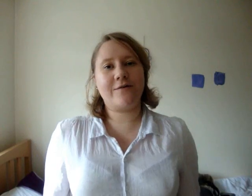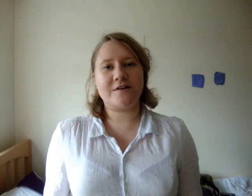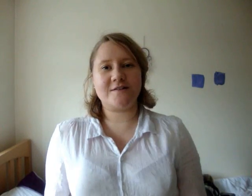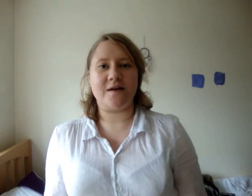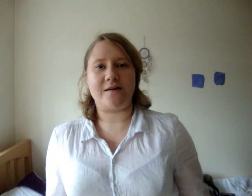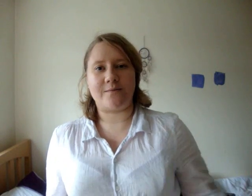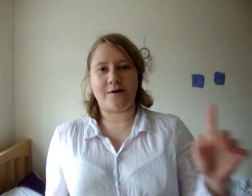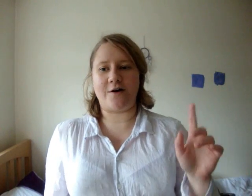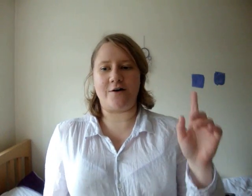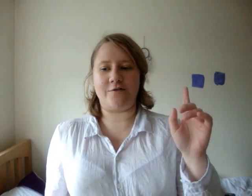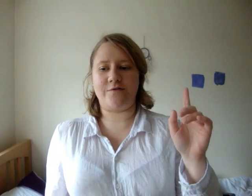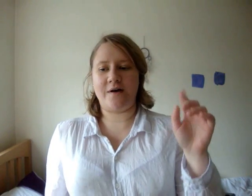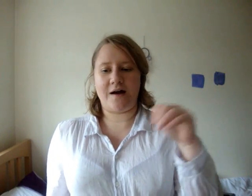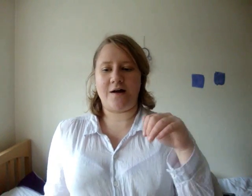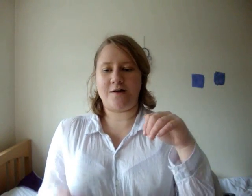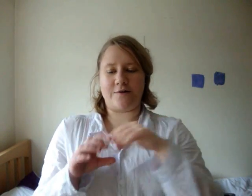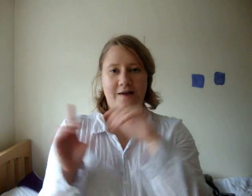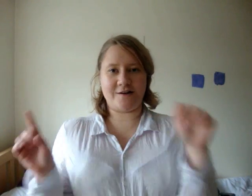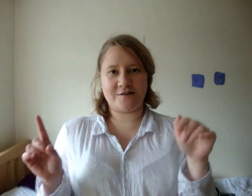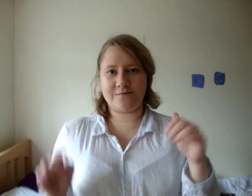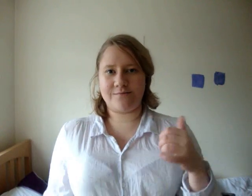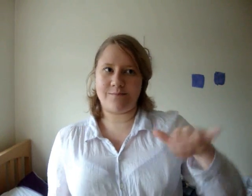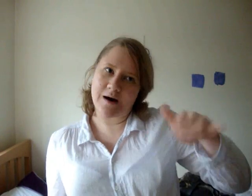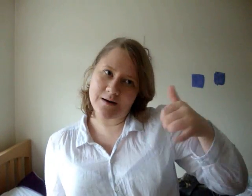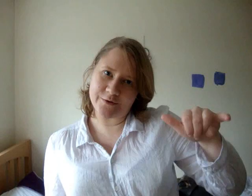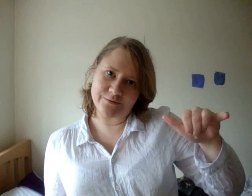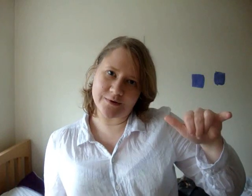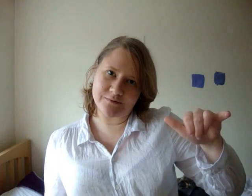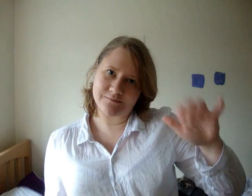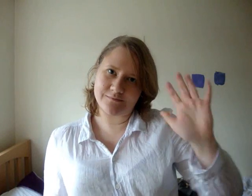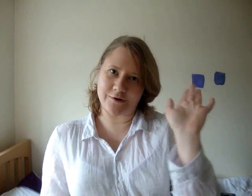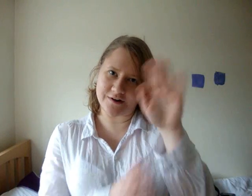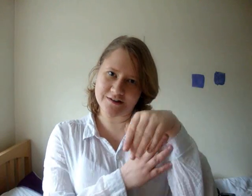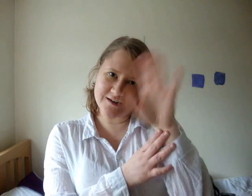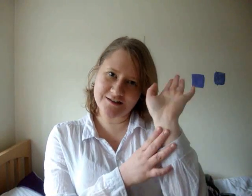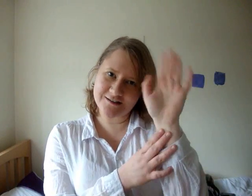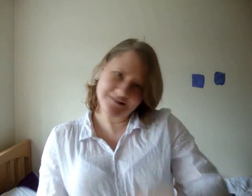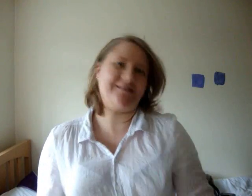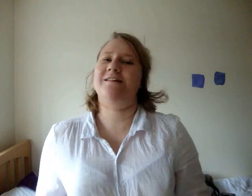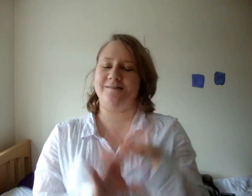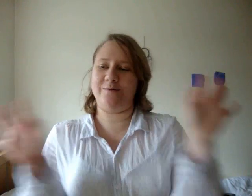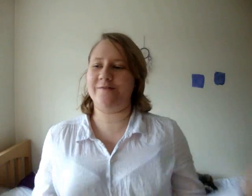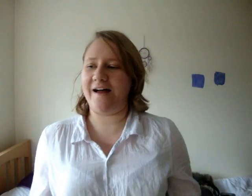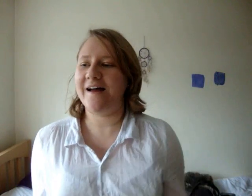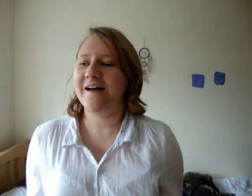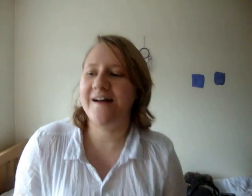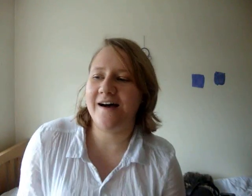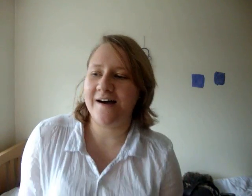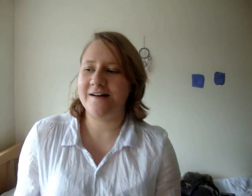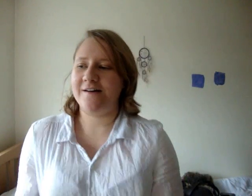language is made up of location, palm movement, orientation, and all that.